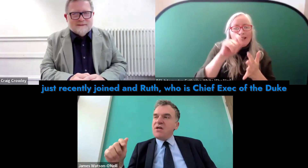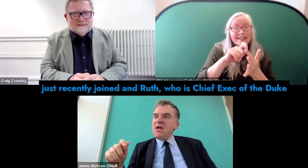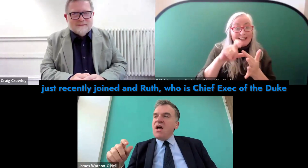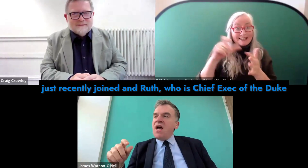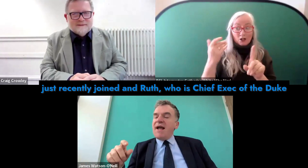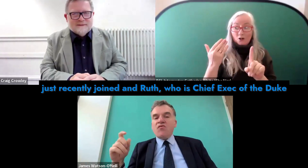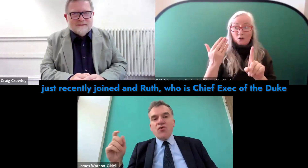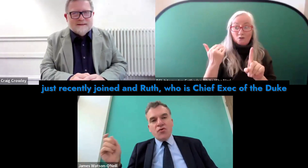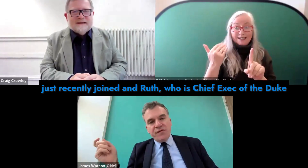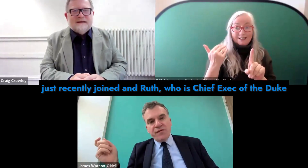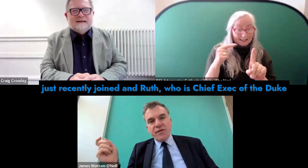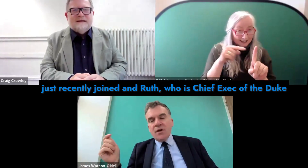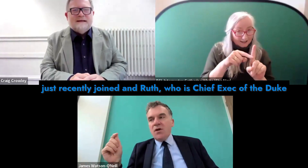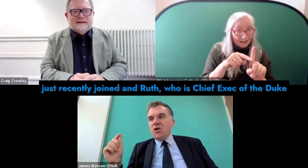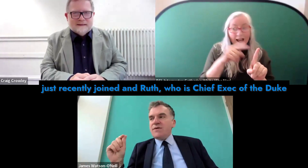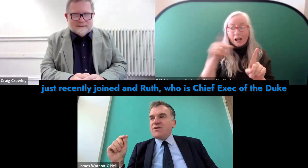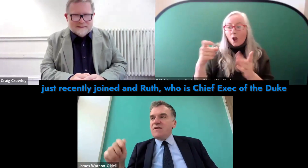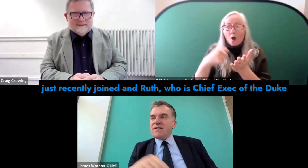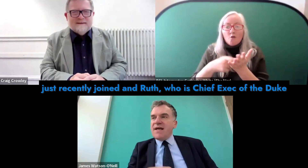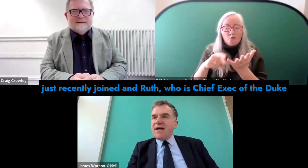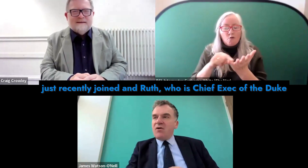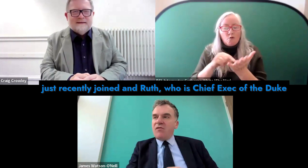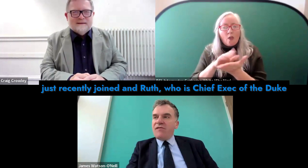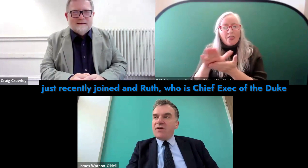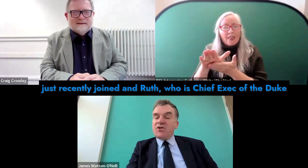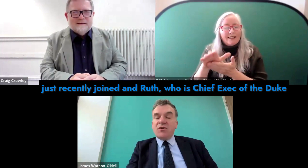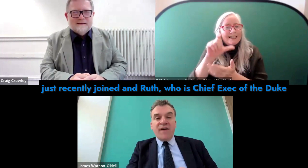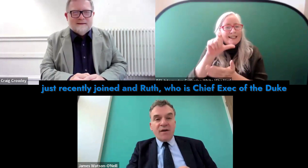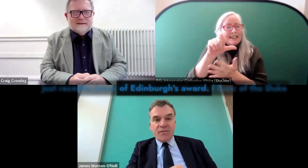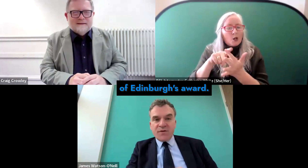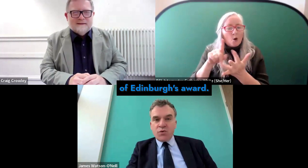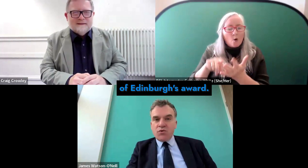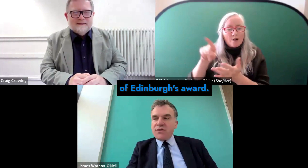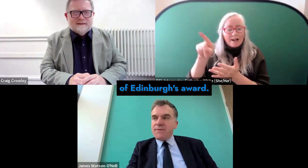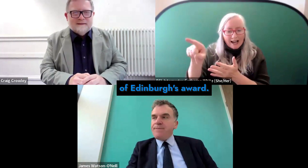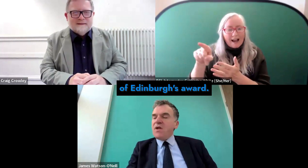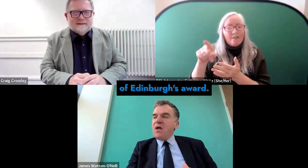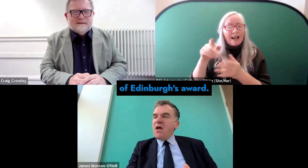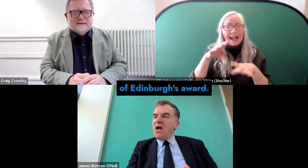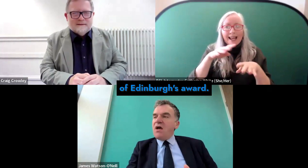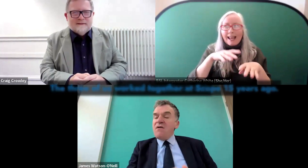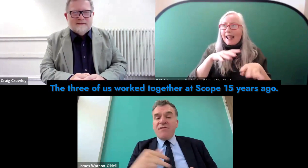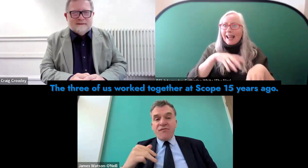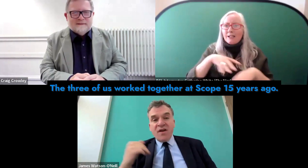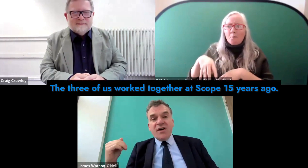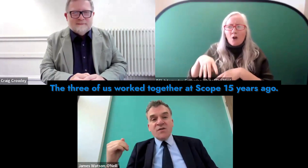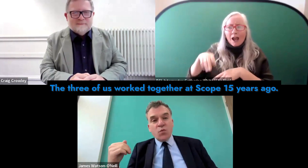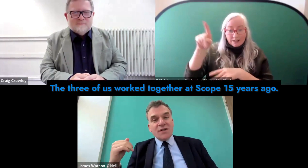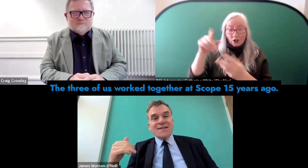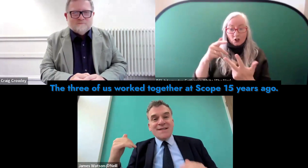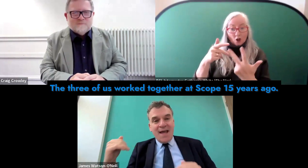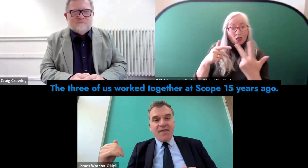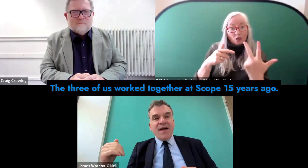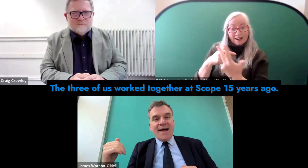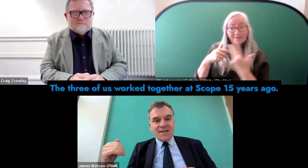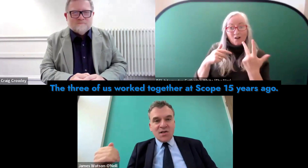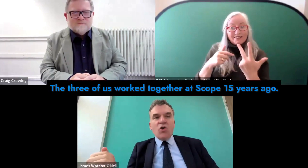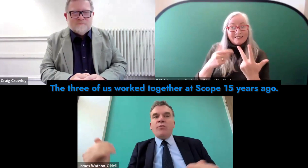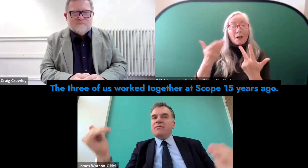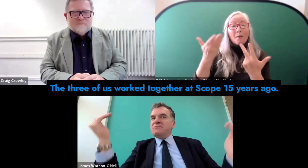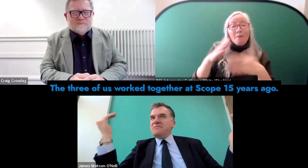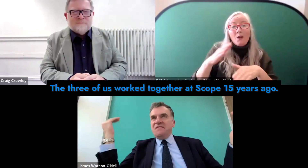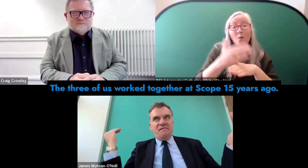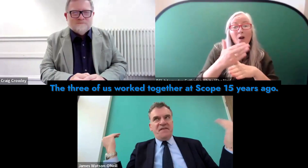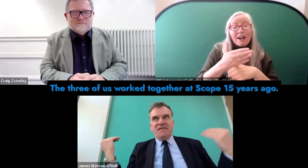just recently joined, and Ruth, who is Chief Exec of the Duke of Edinburgh's Award. The three of us worked together